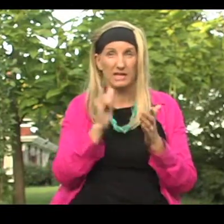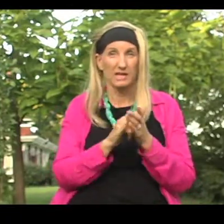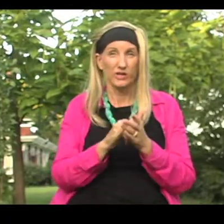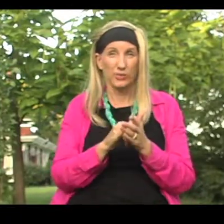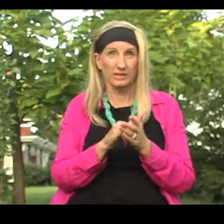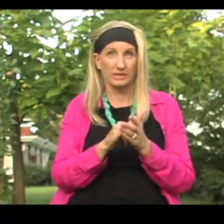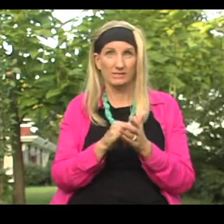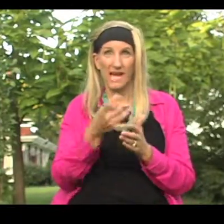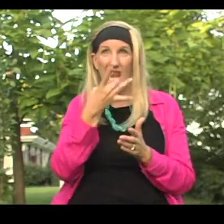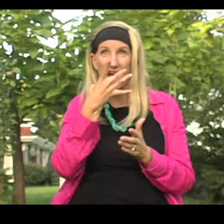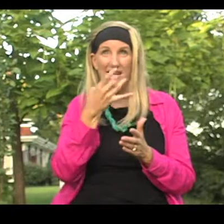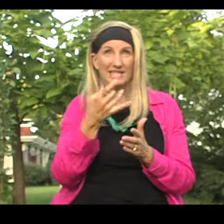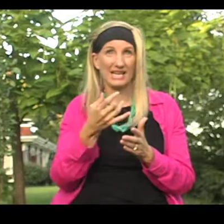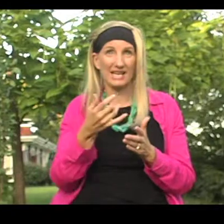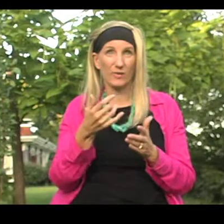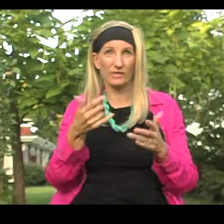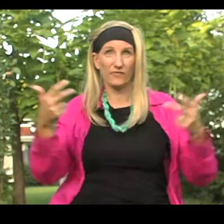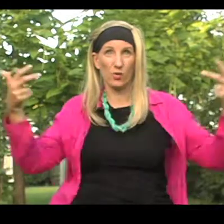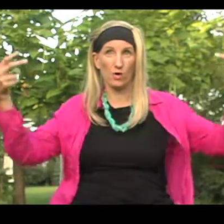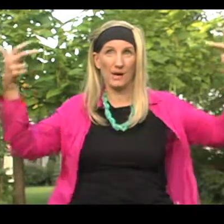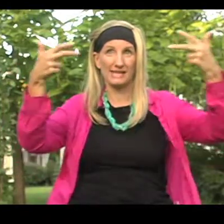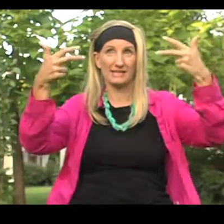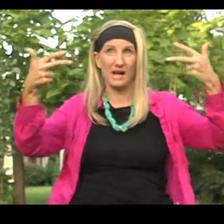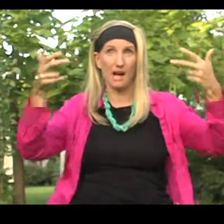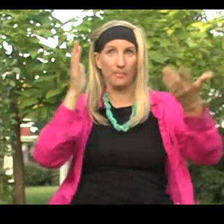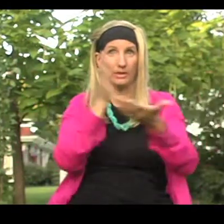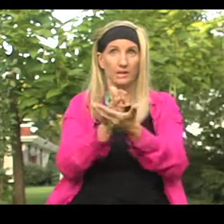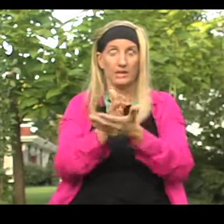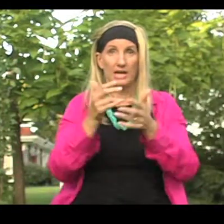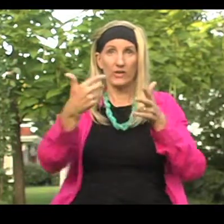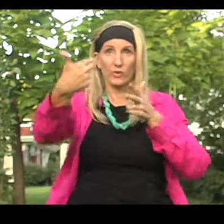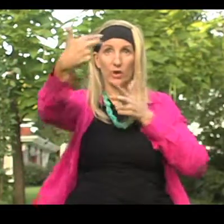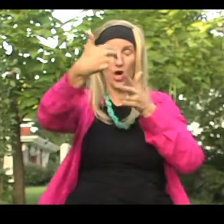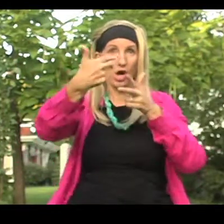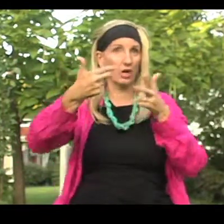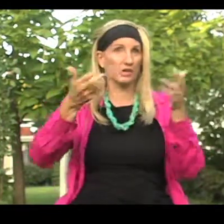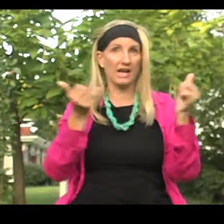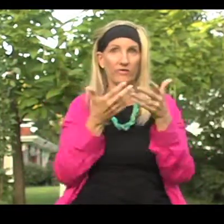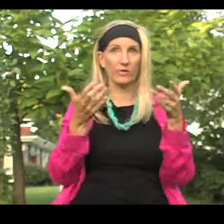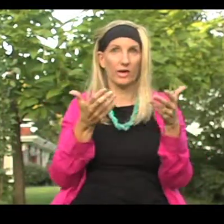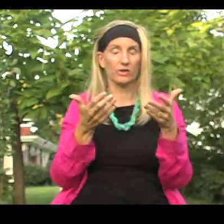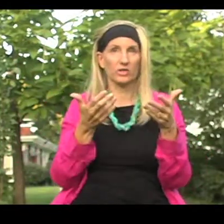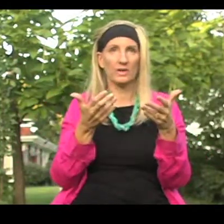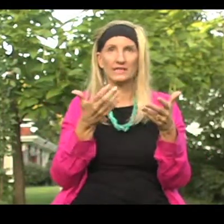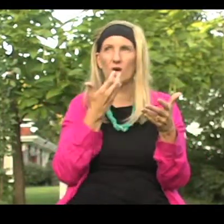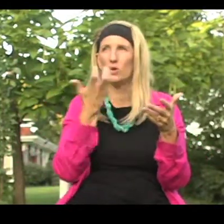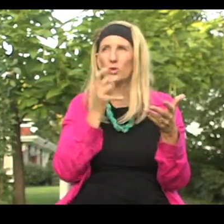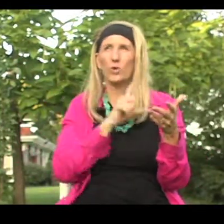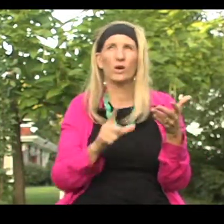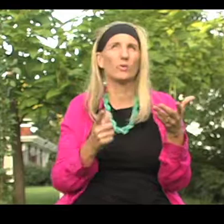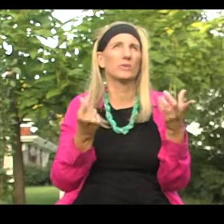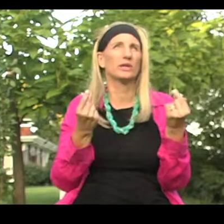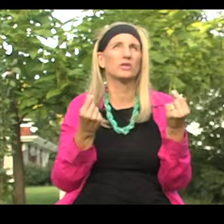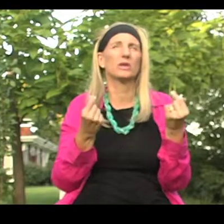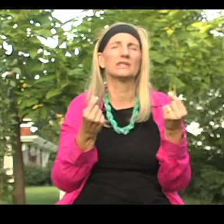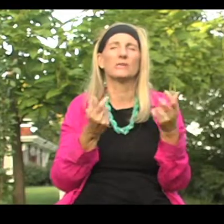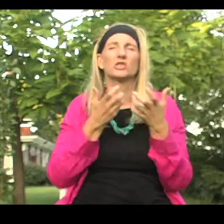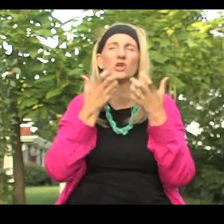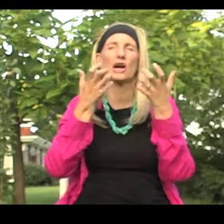there was a light and it was a four-way stop and there were cars everywhere. So I said, oh Lord, what are we going to do? And as I was crying